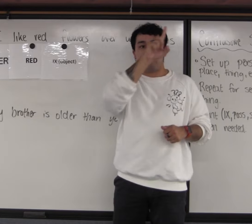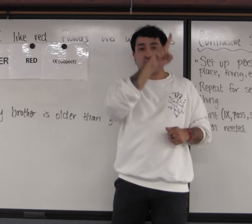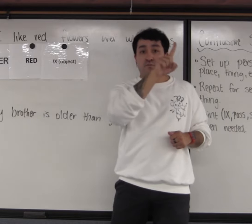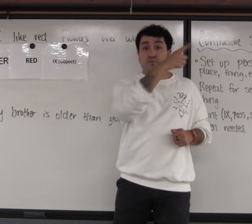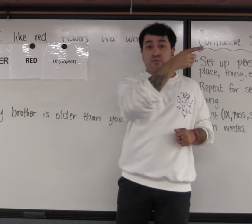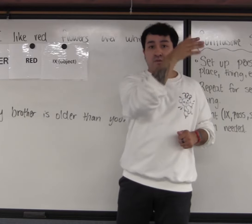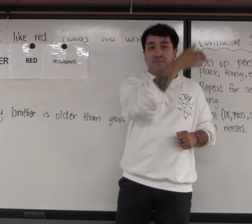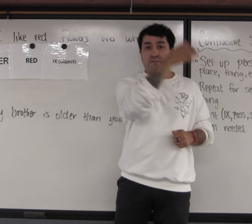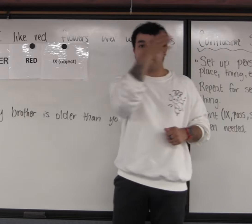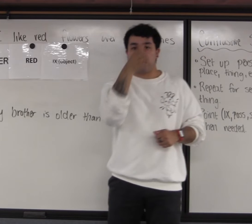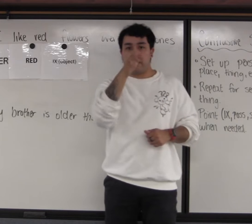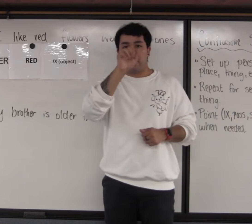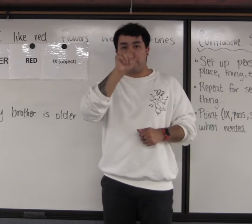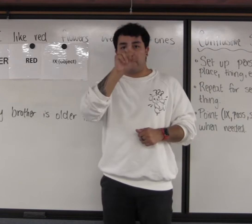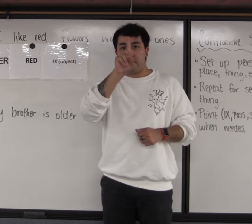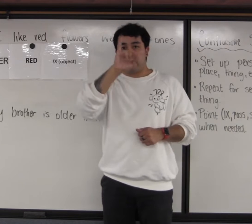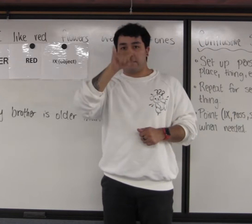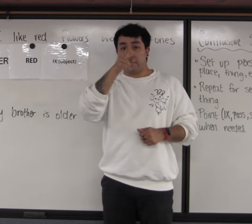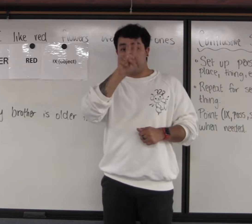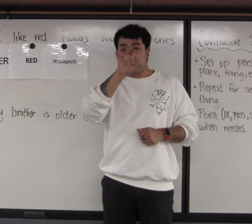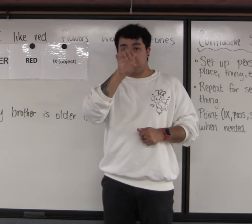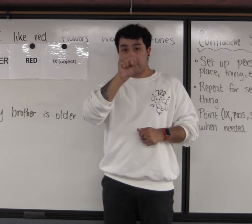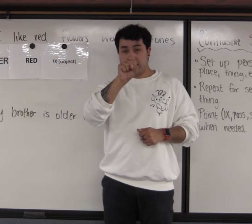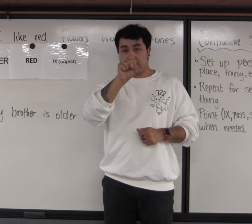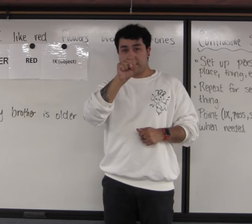flower, the nouns are first, then the adjectives